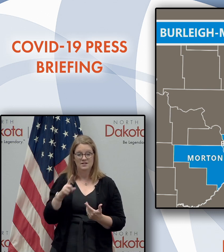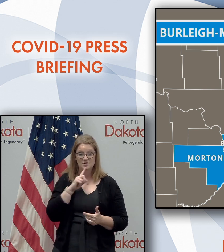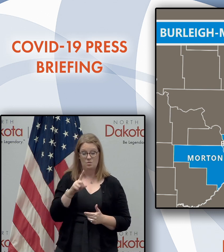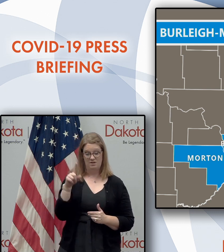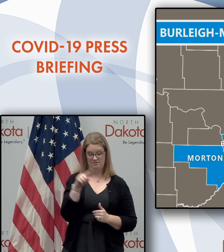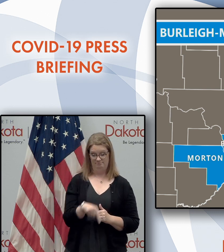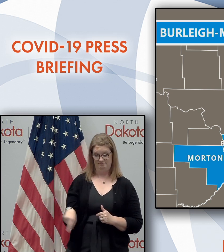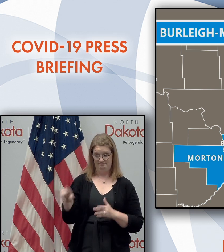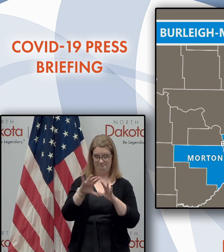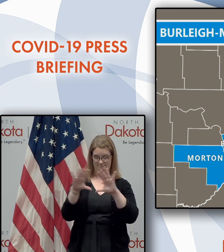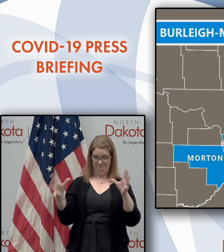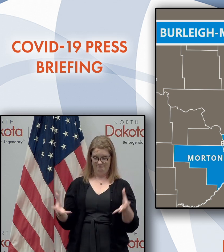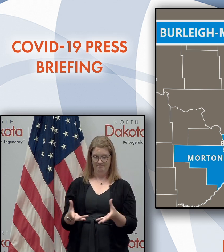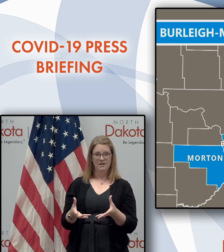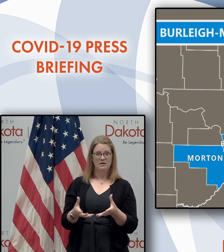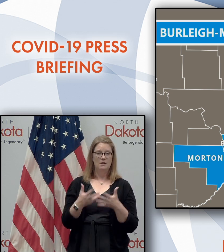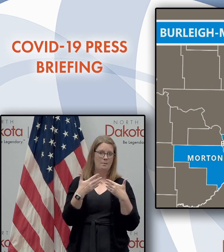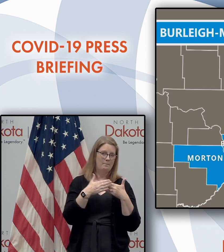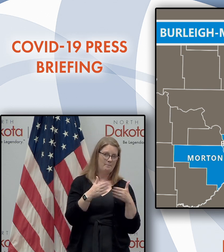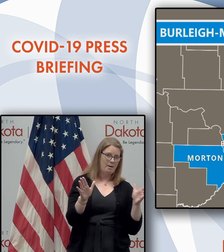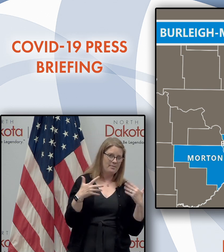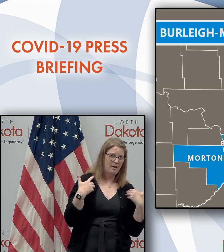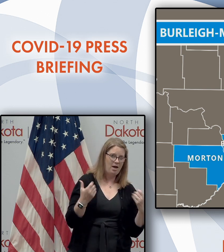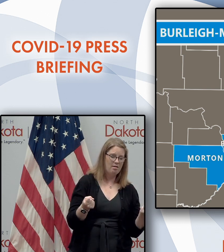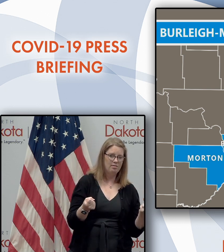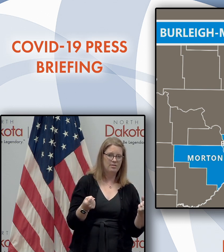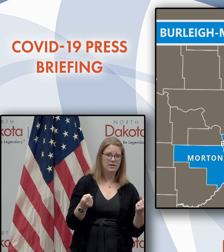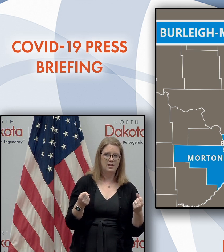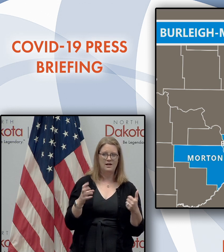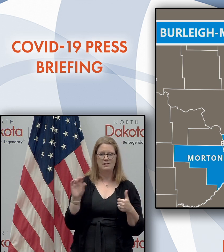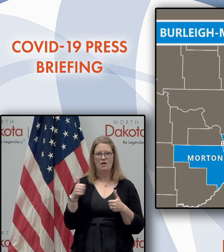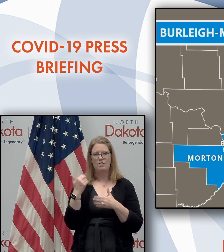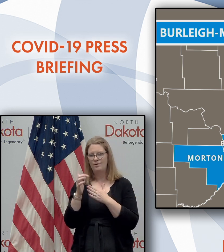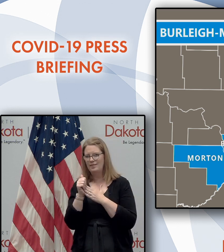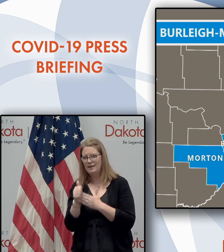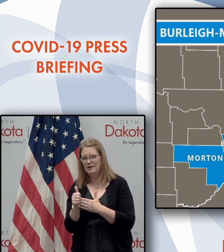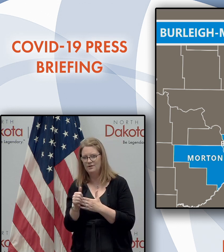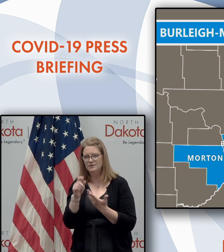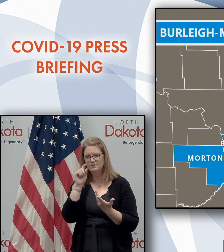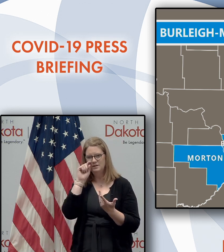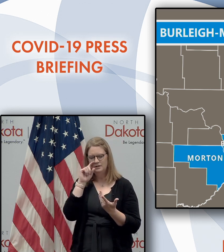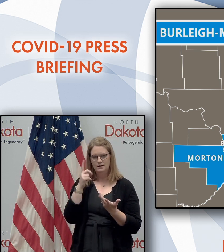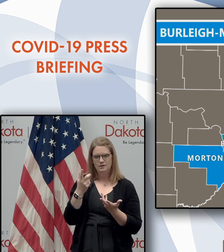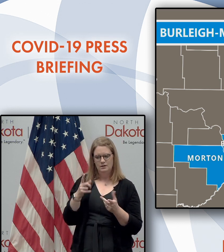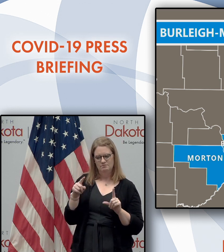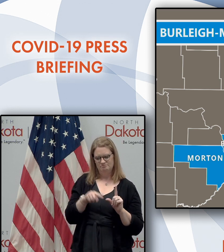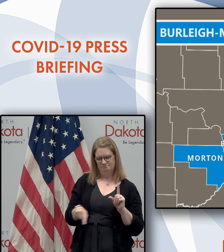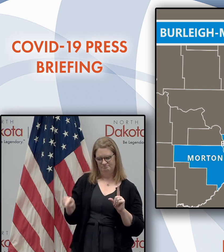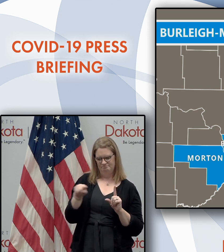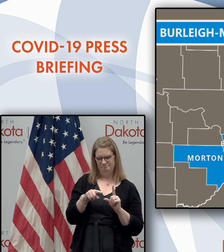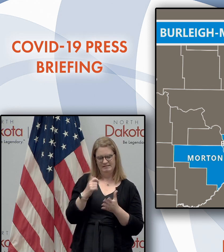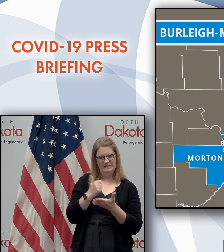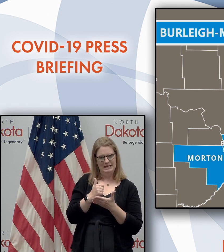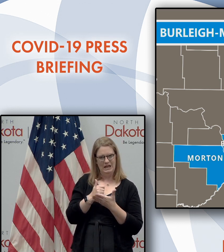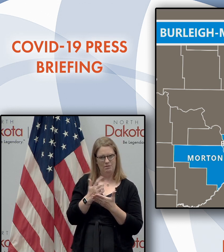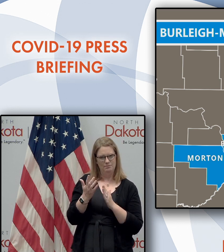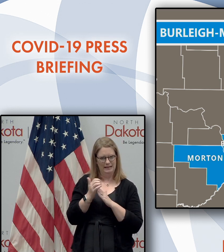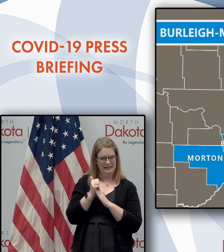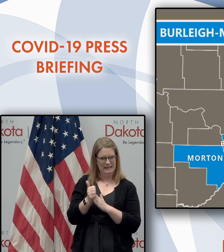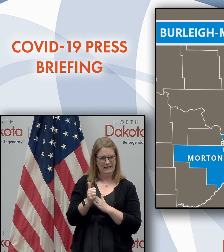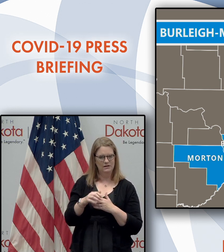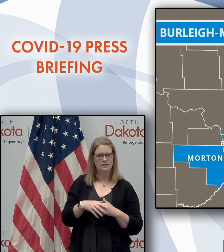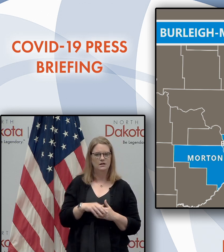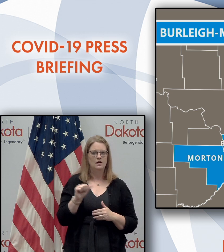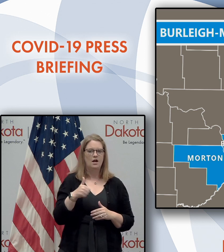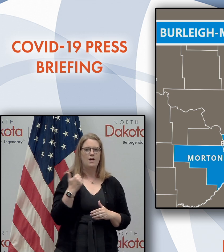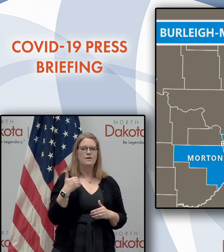of public health and other leaders here, elected and otherwise, to help lead that. Other